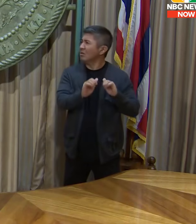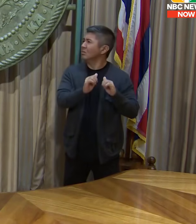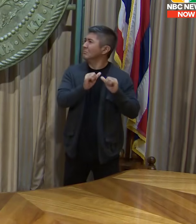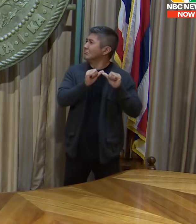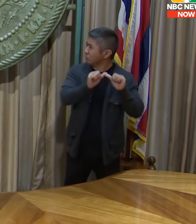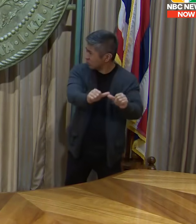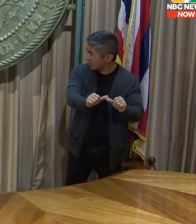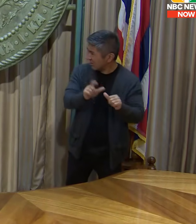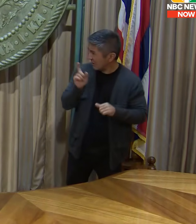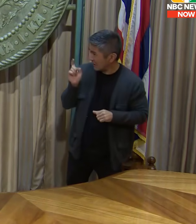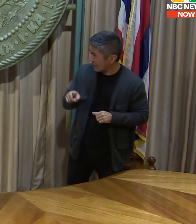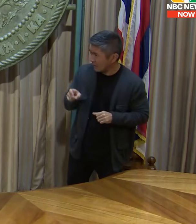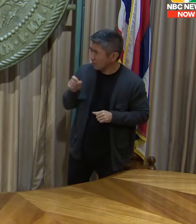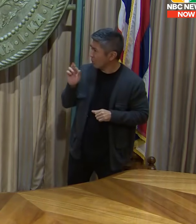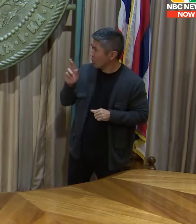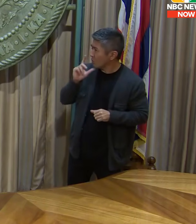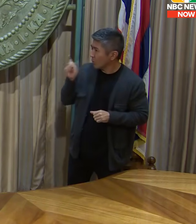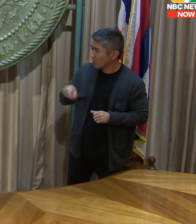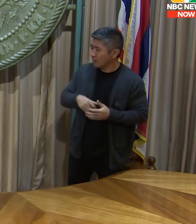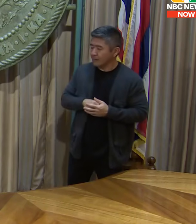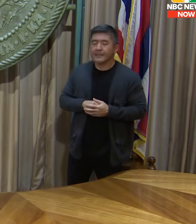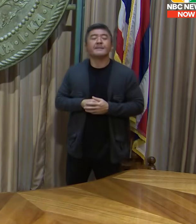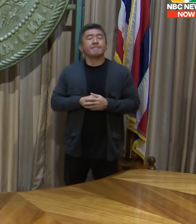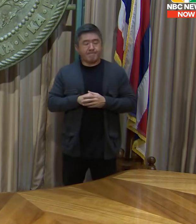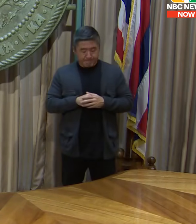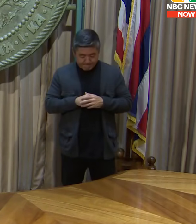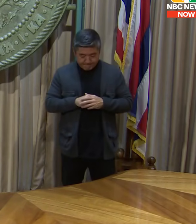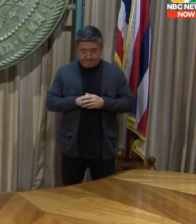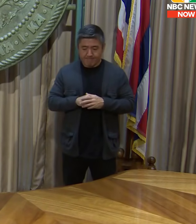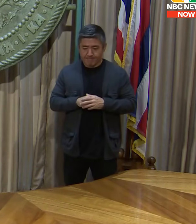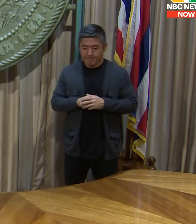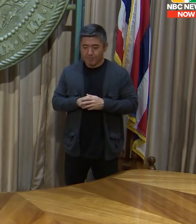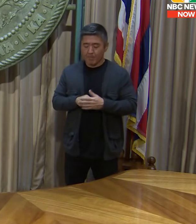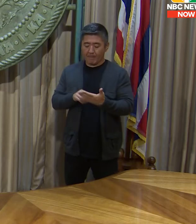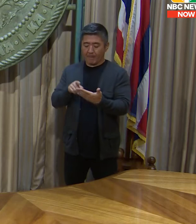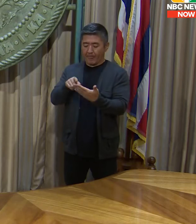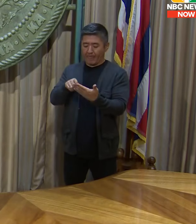have, as I mentioned, reports of